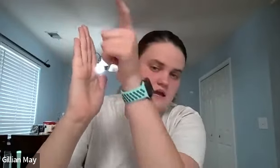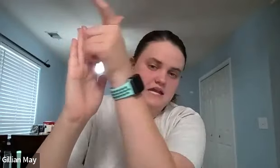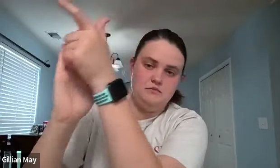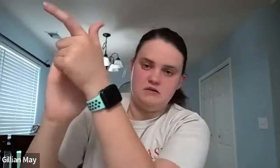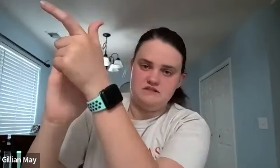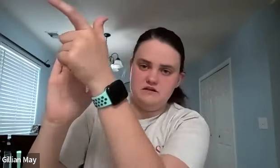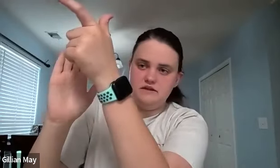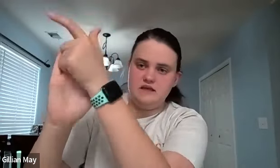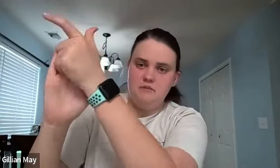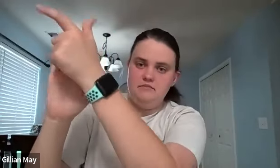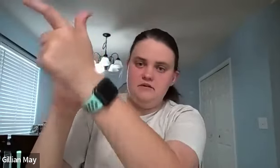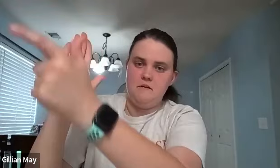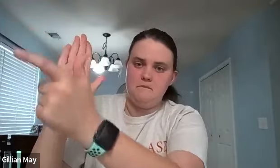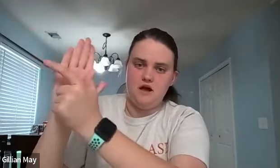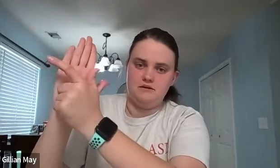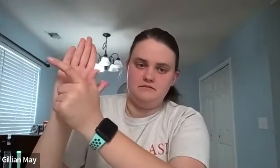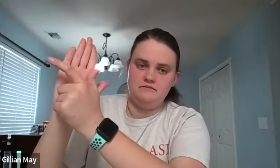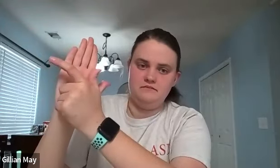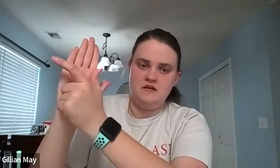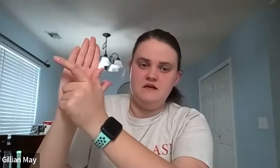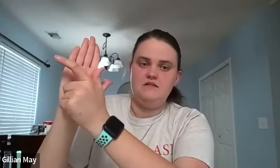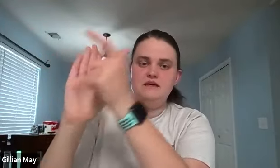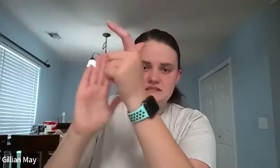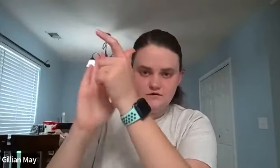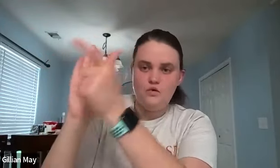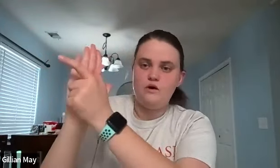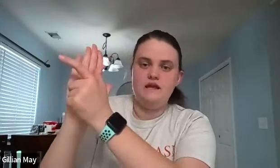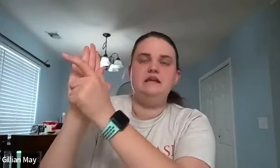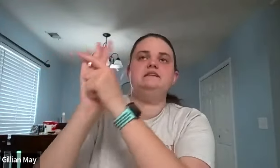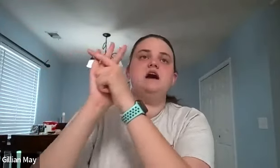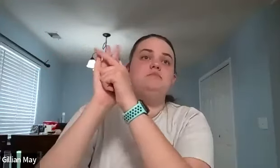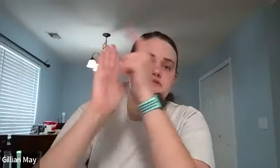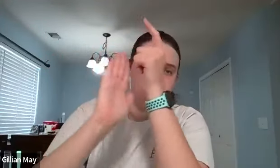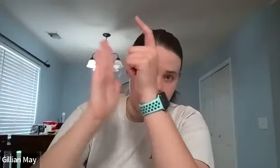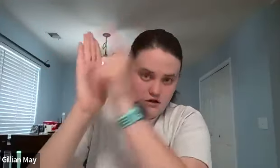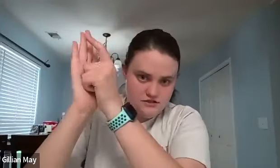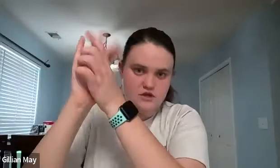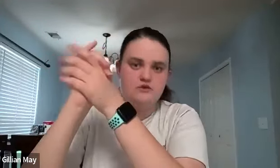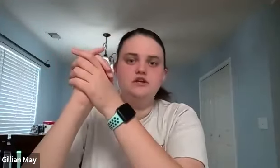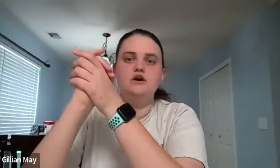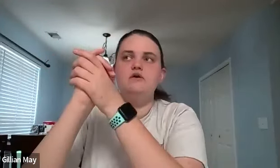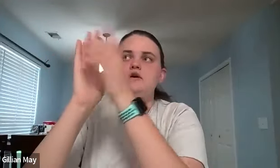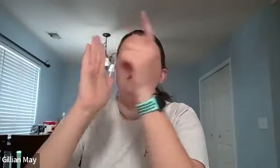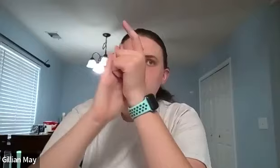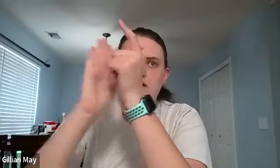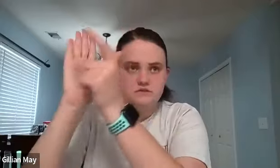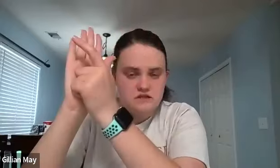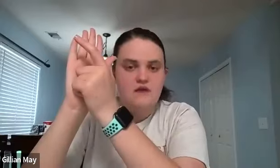and you bounce it on the top, bottom. This is for any type of law. So, laws with